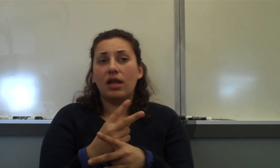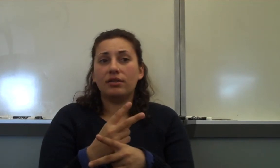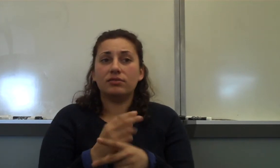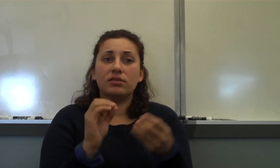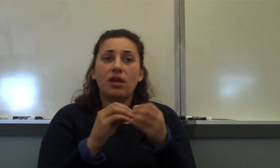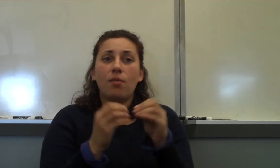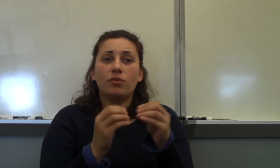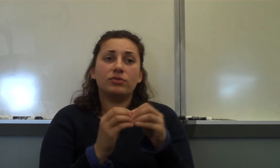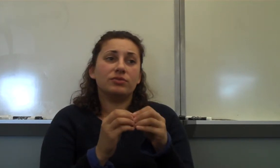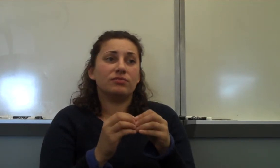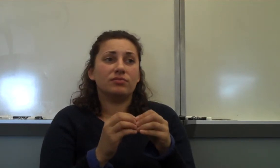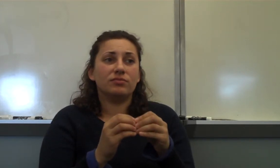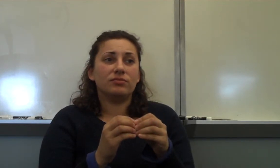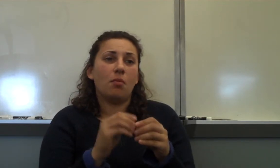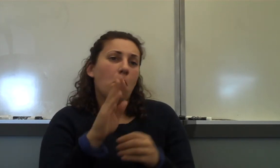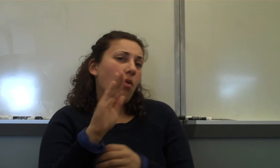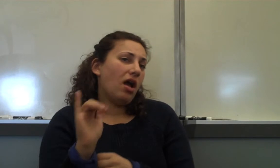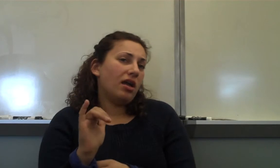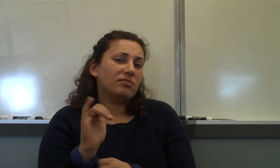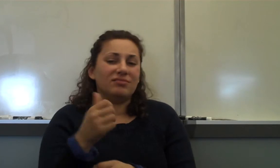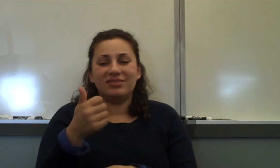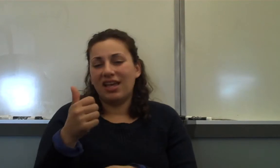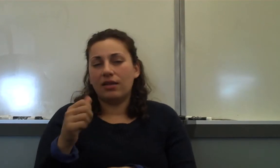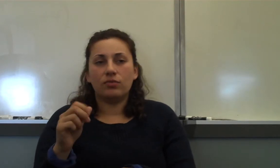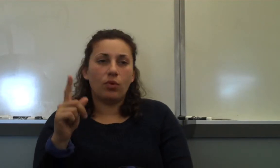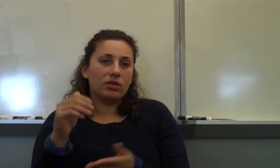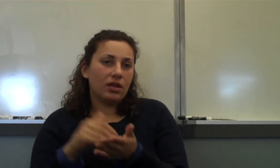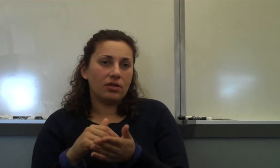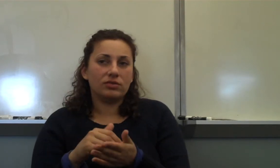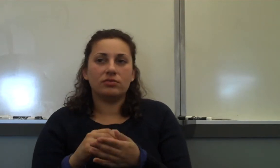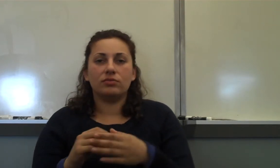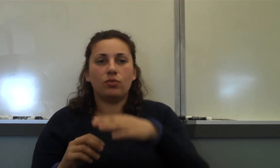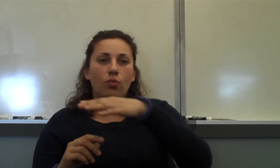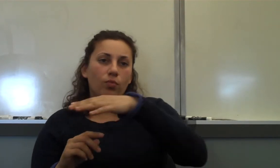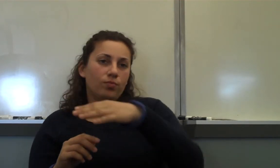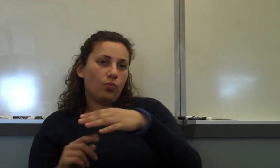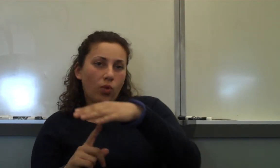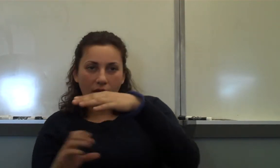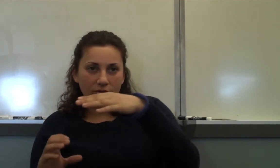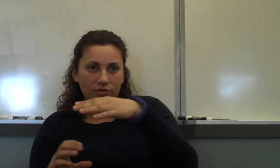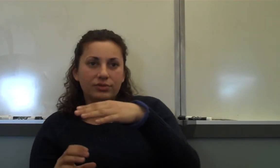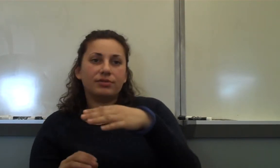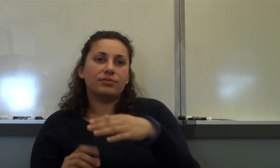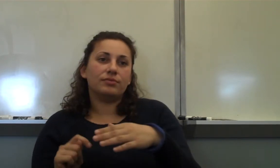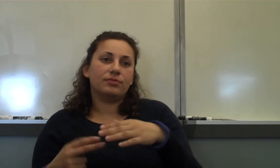10 or 1/10 very easily. Let's do an applied problem. That's more important, actually.